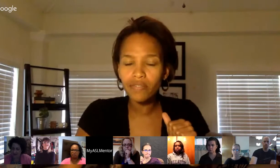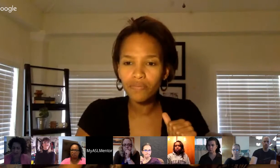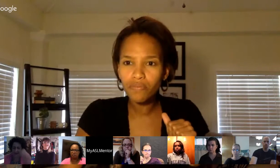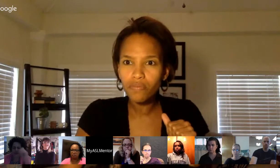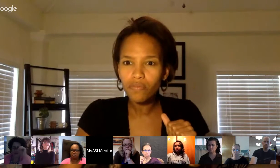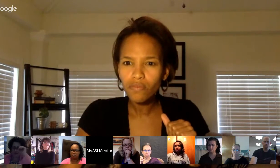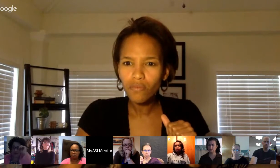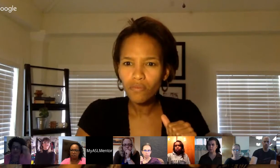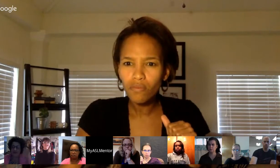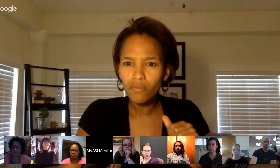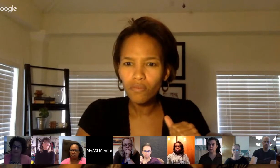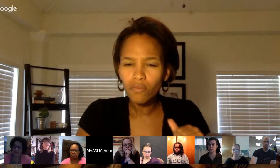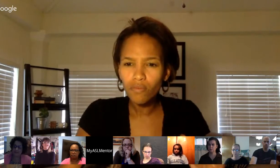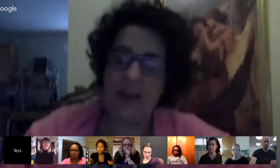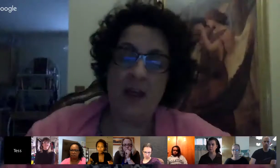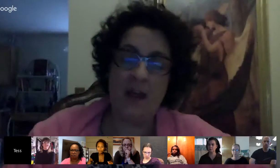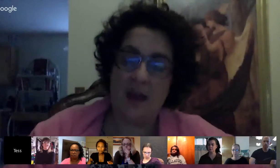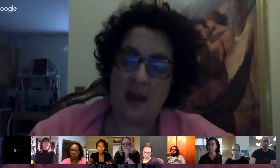see you.